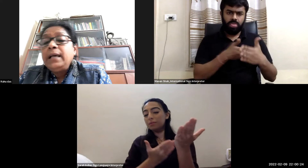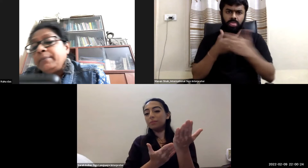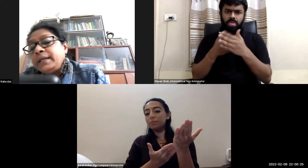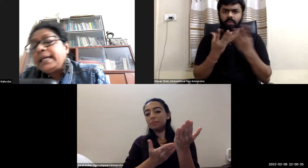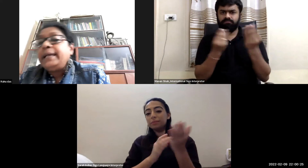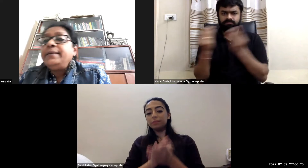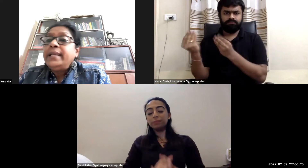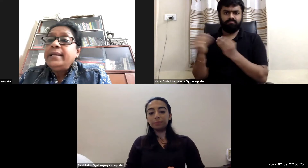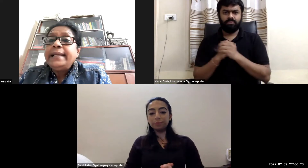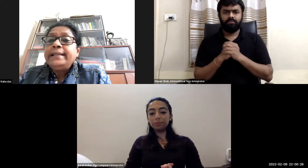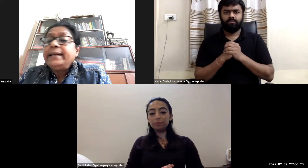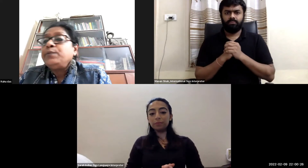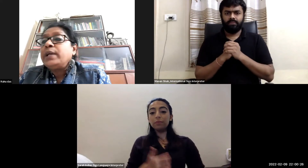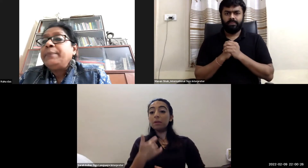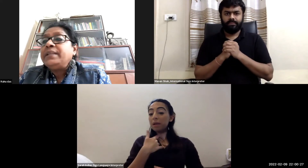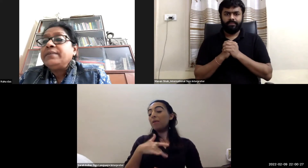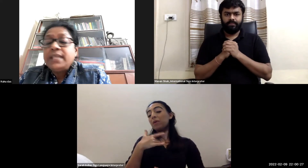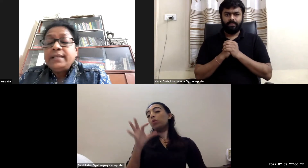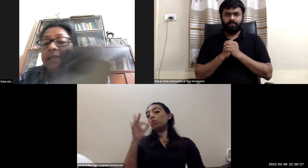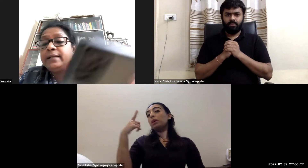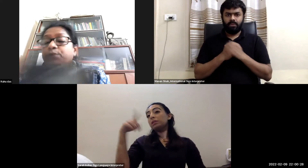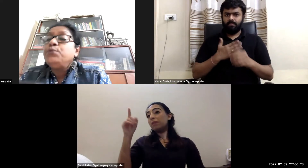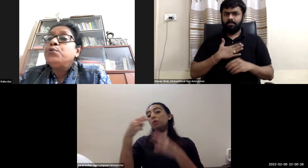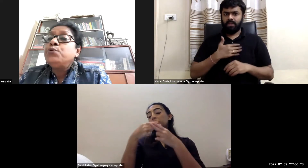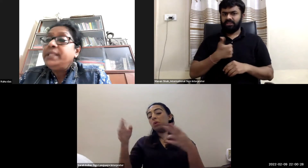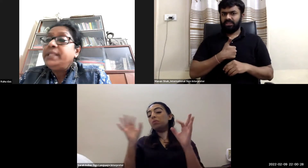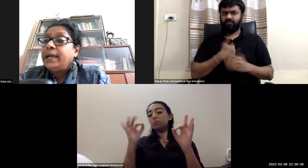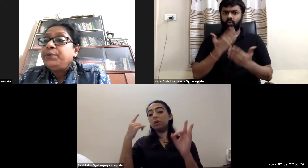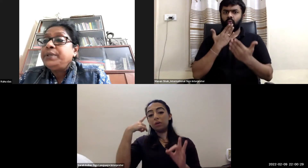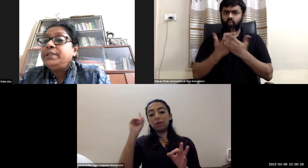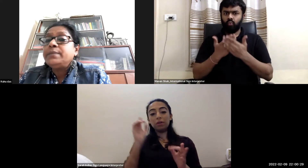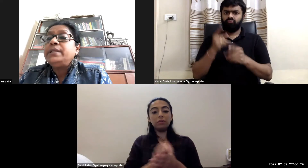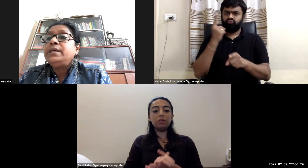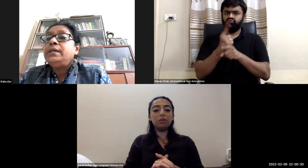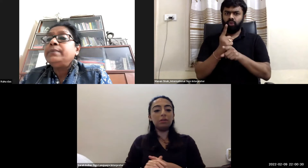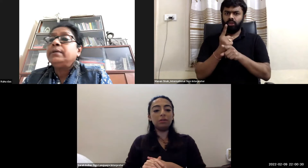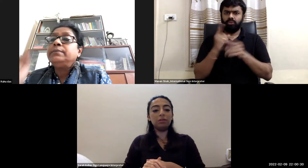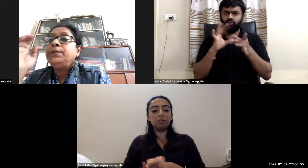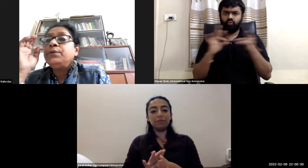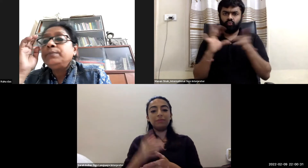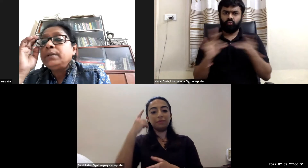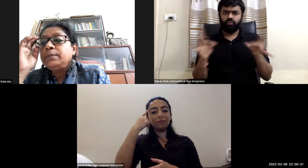that. But I really like that what Amitabh said, that to go to Niti Aayog with disability